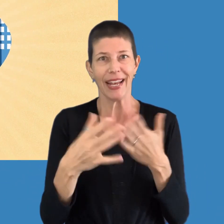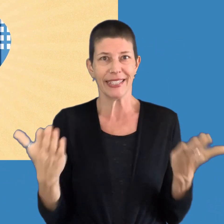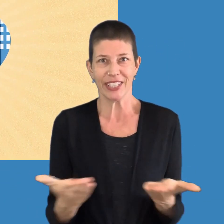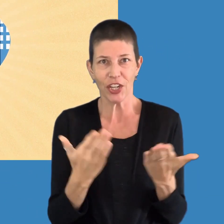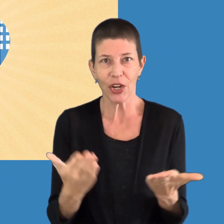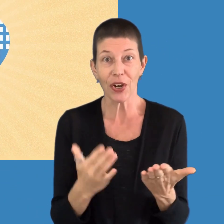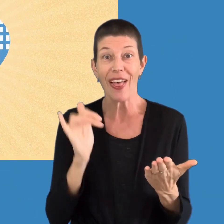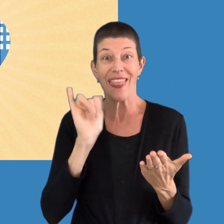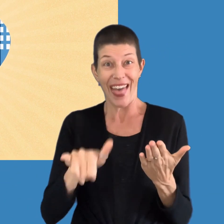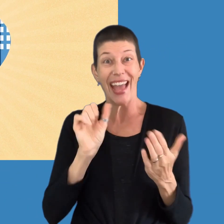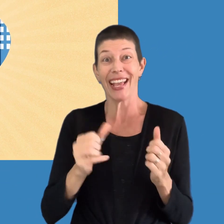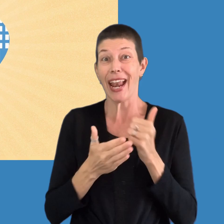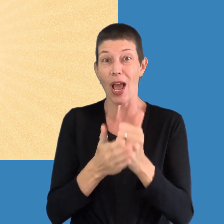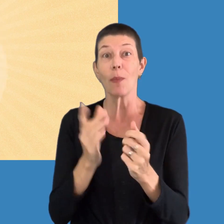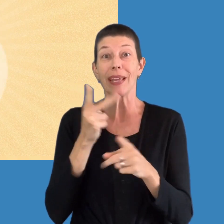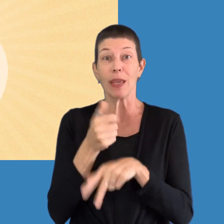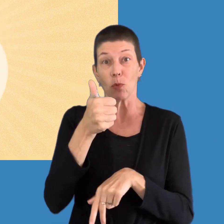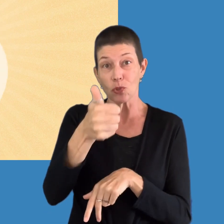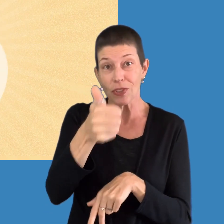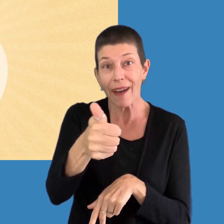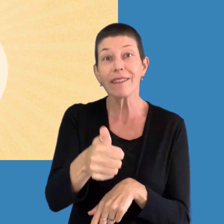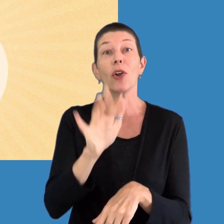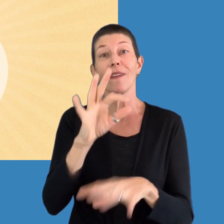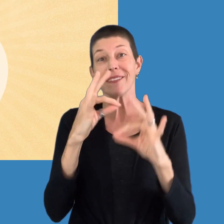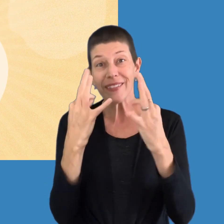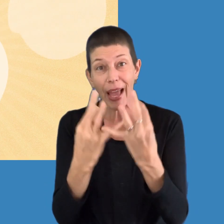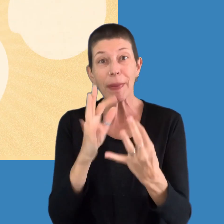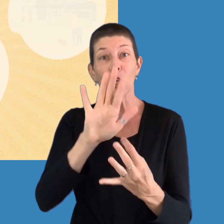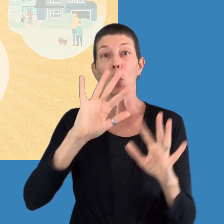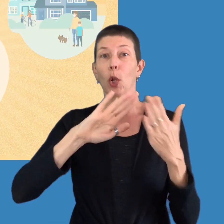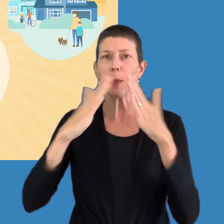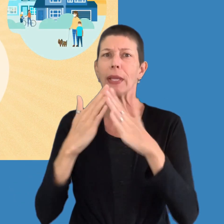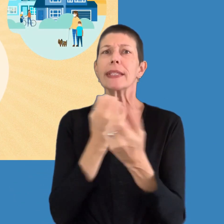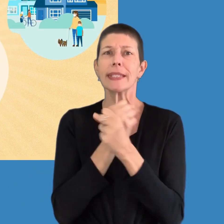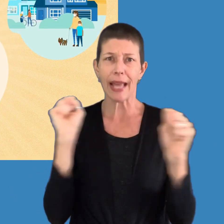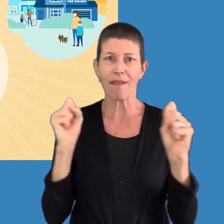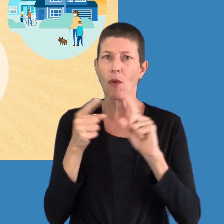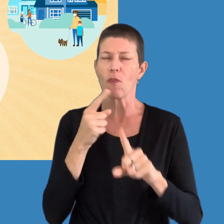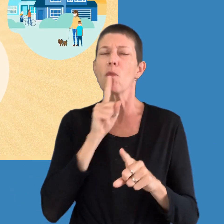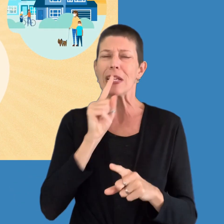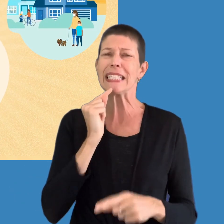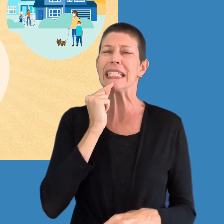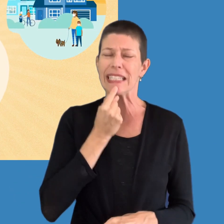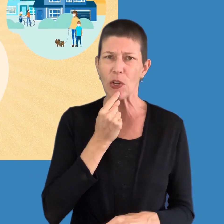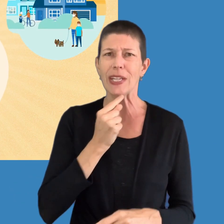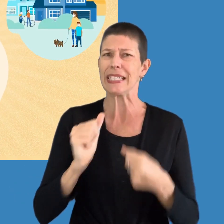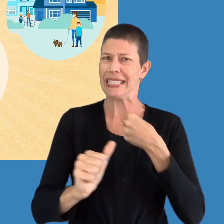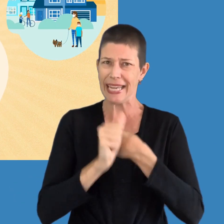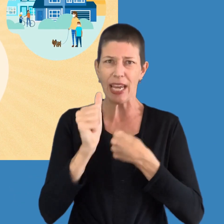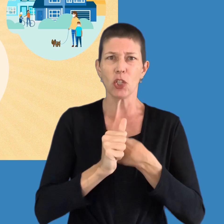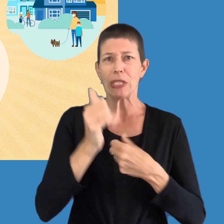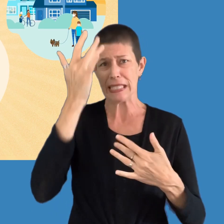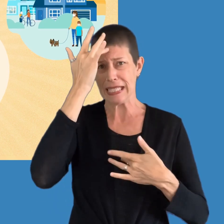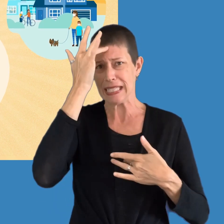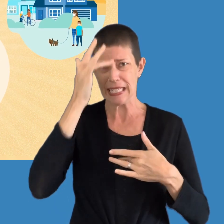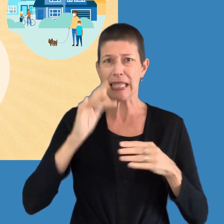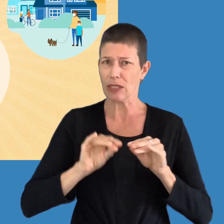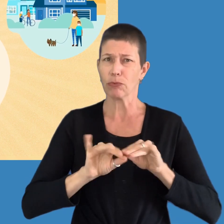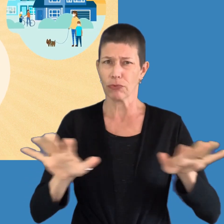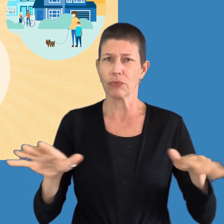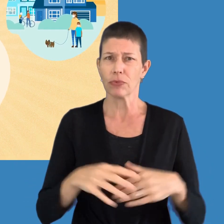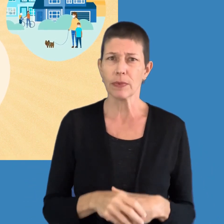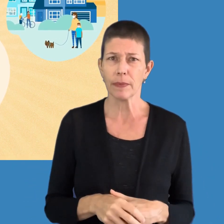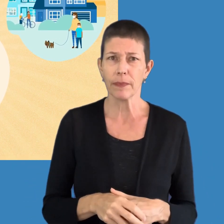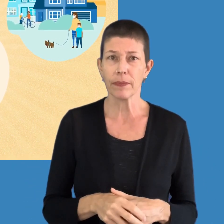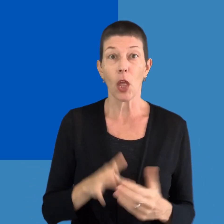achievement, one that can keep you, your family, and your community safe from a serious and dangerous